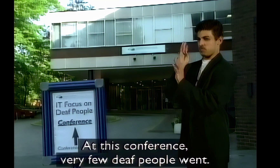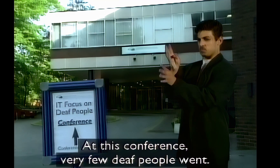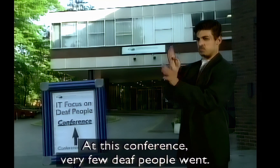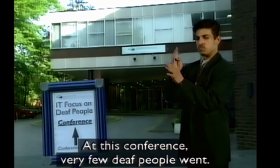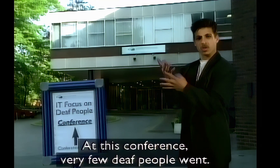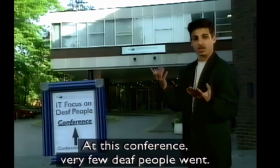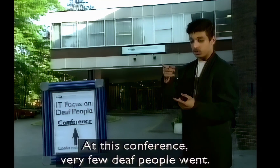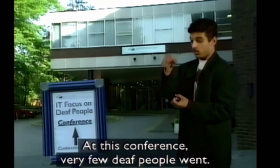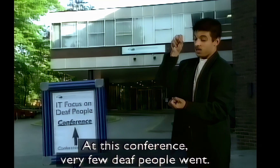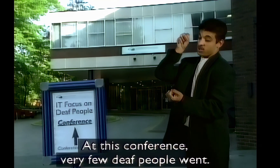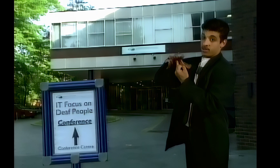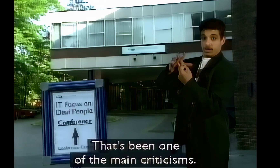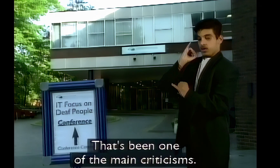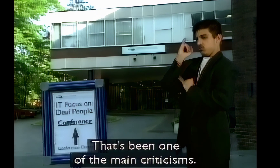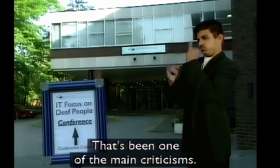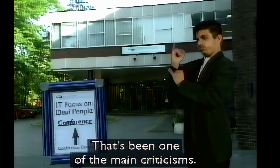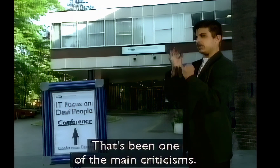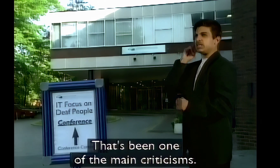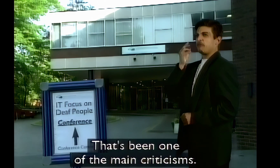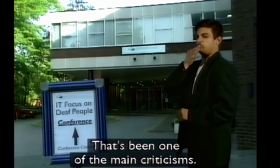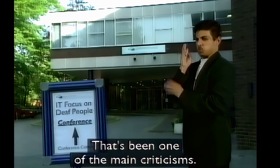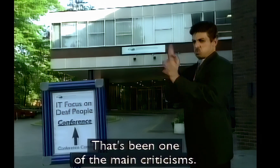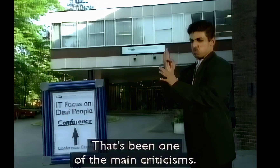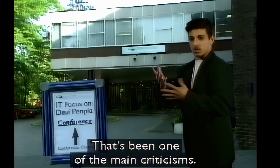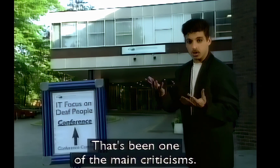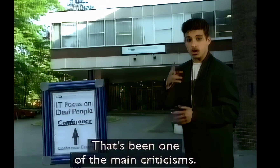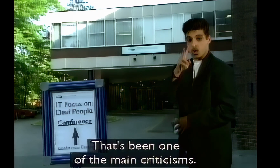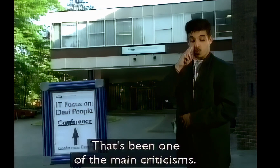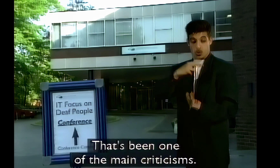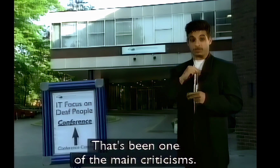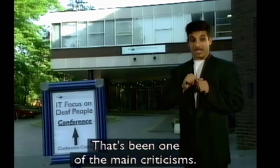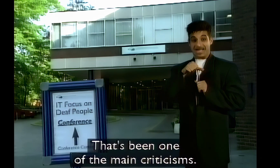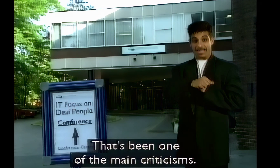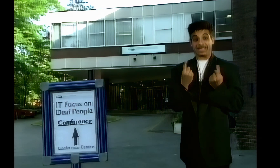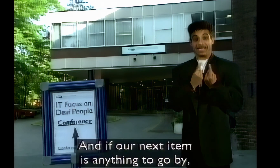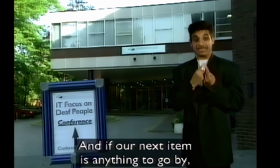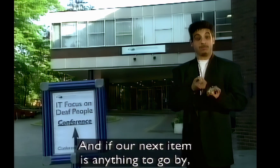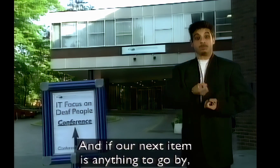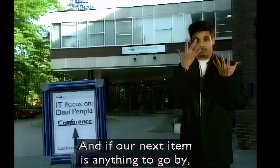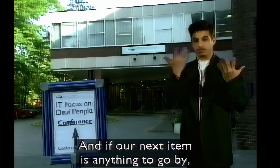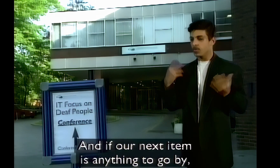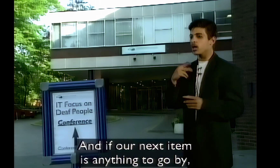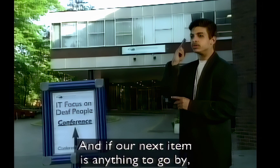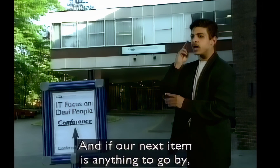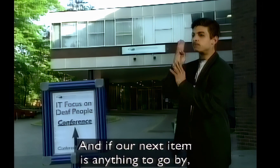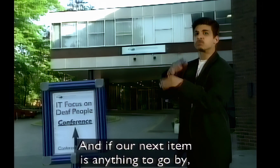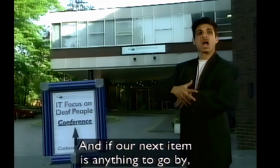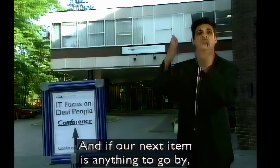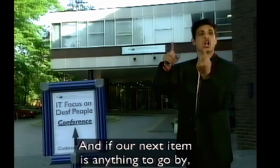At this conference, very few deaf people went. And that's been one of the main criticisms. And if our next item is anything